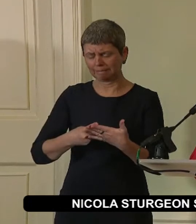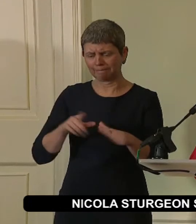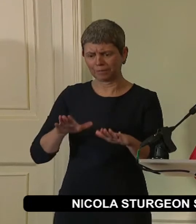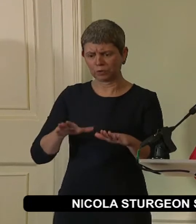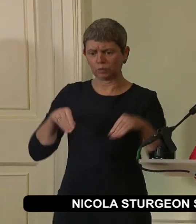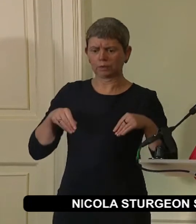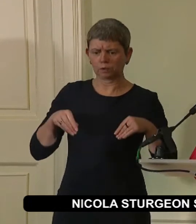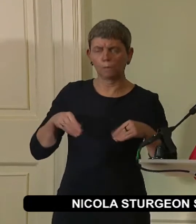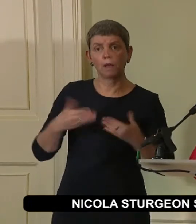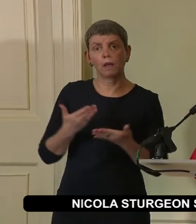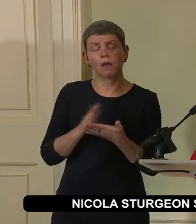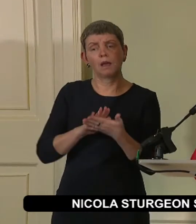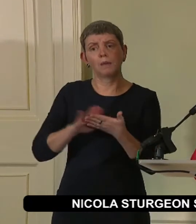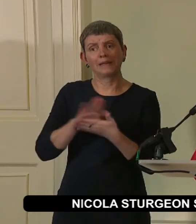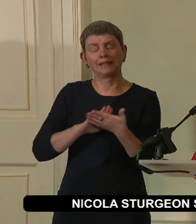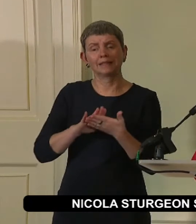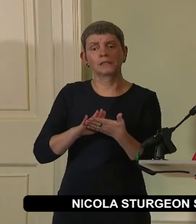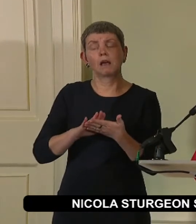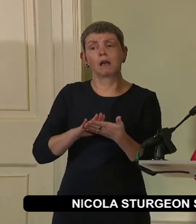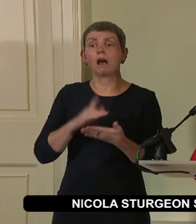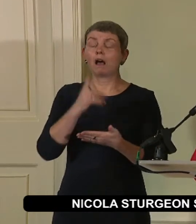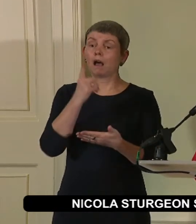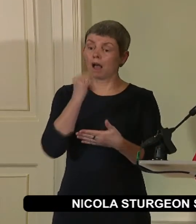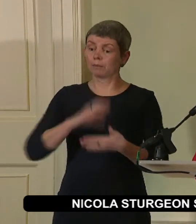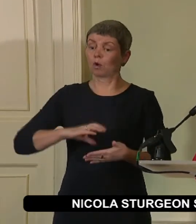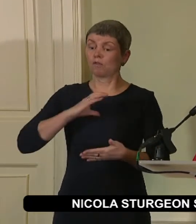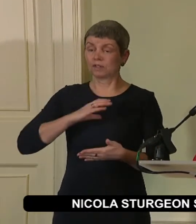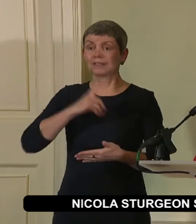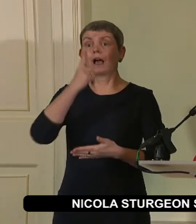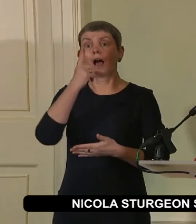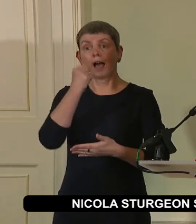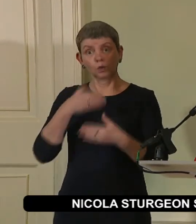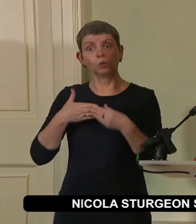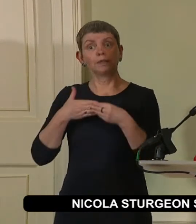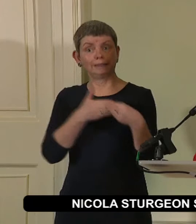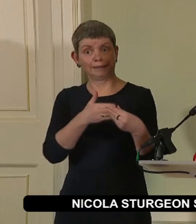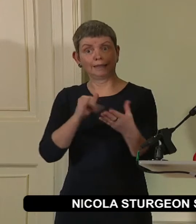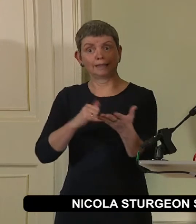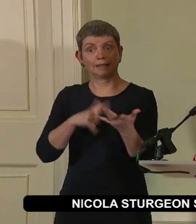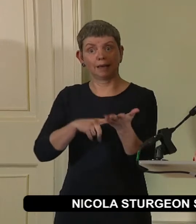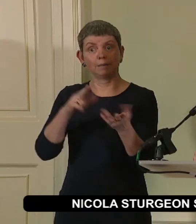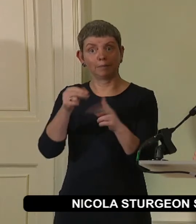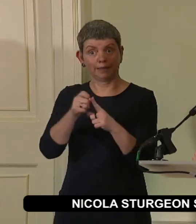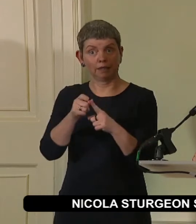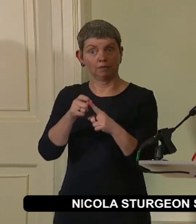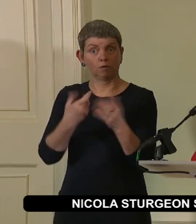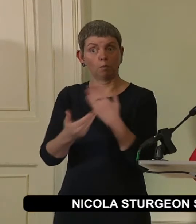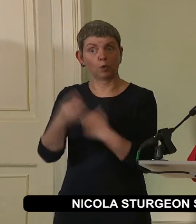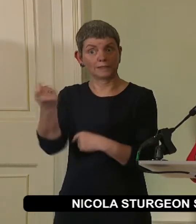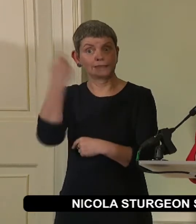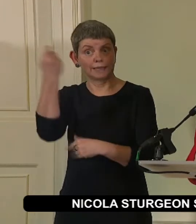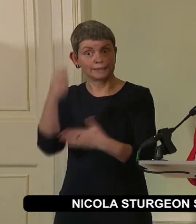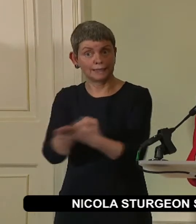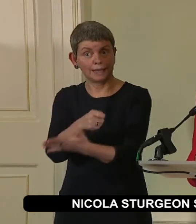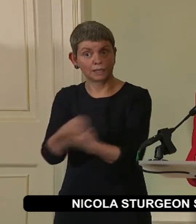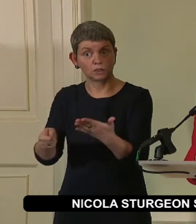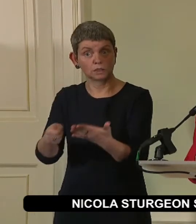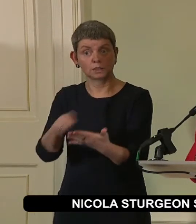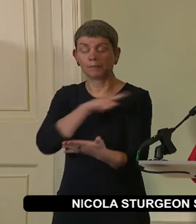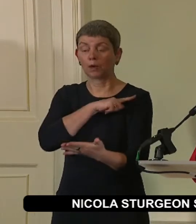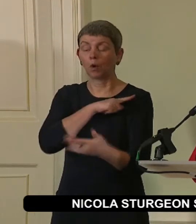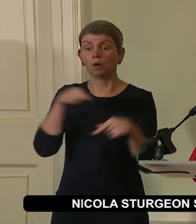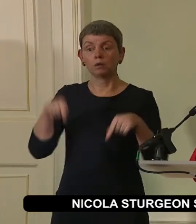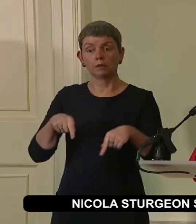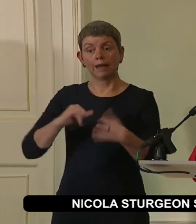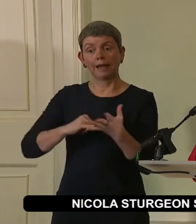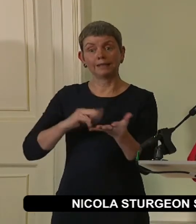confident that I can and would lead the SNP to further electoral success. We remain by far the most trusted